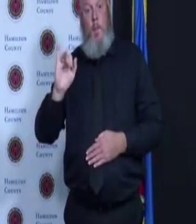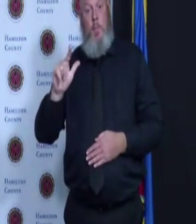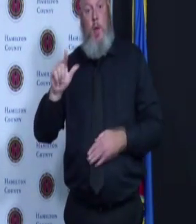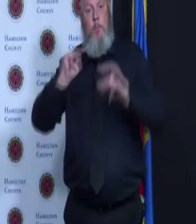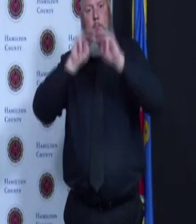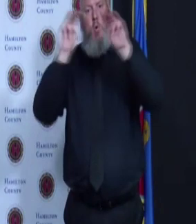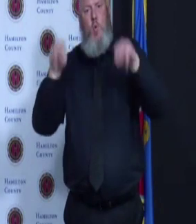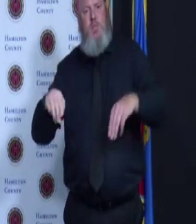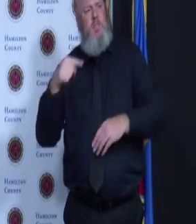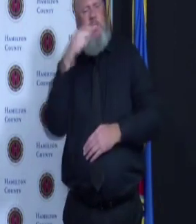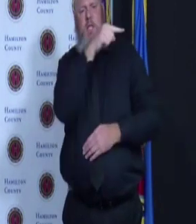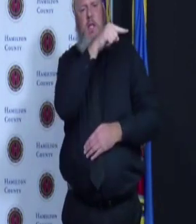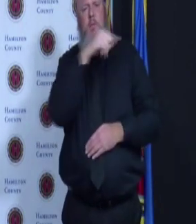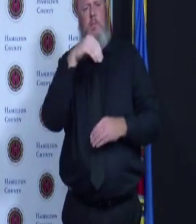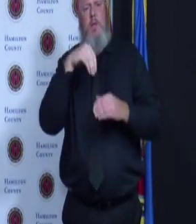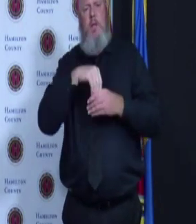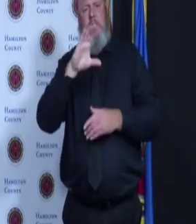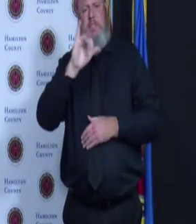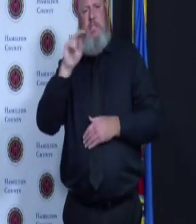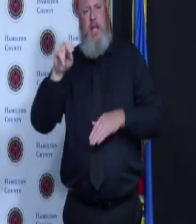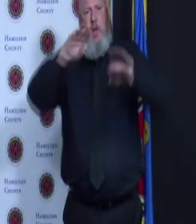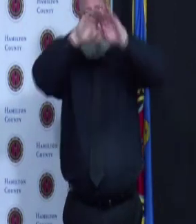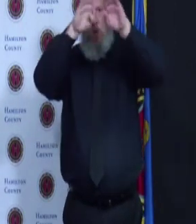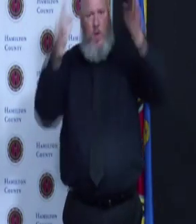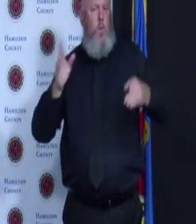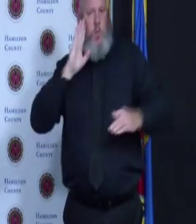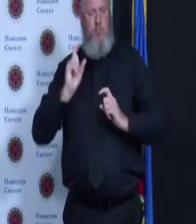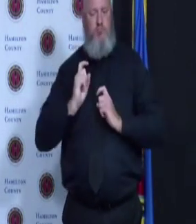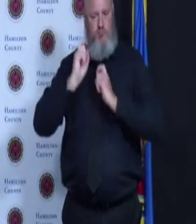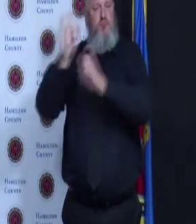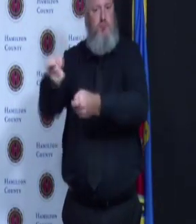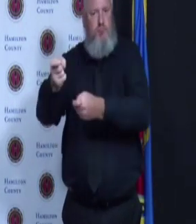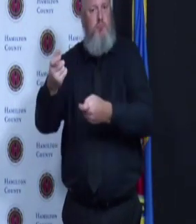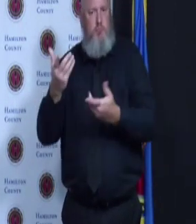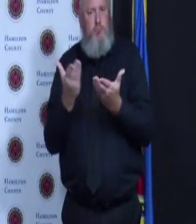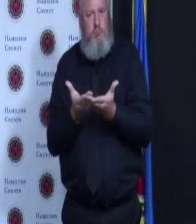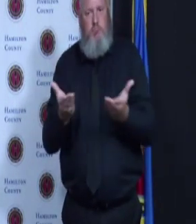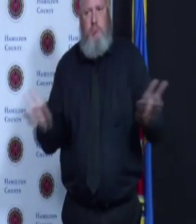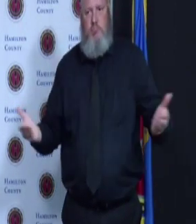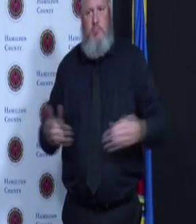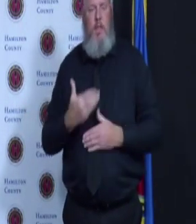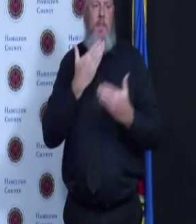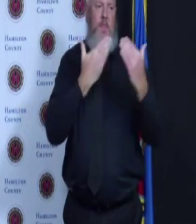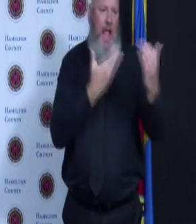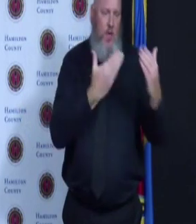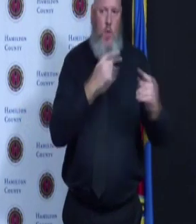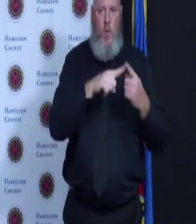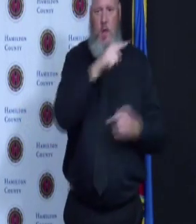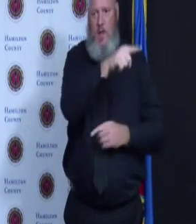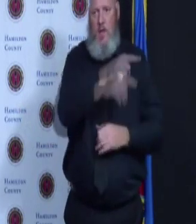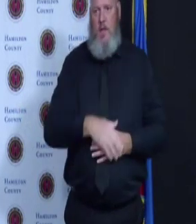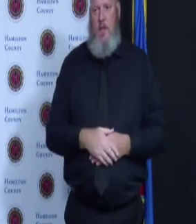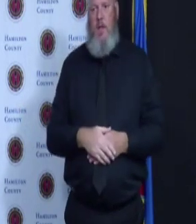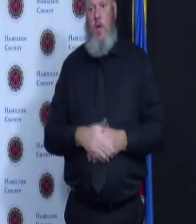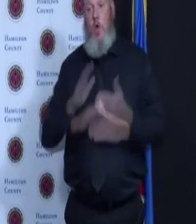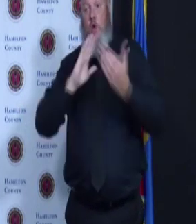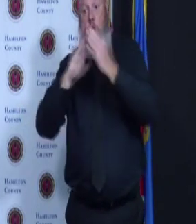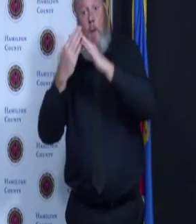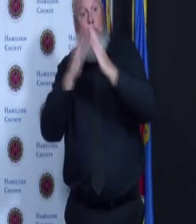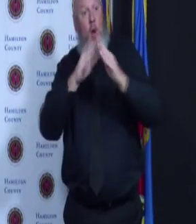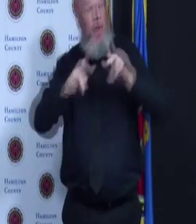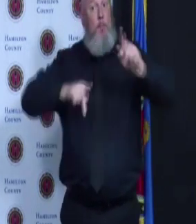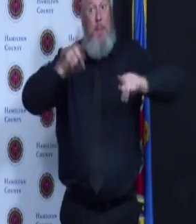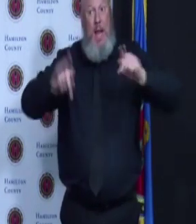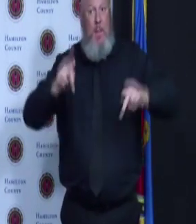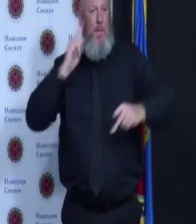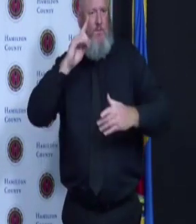small measure, which is great and very generous, folks in this community are stepping up. I mean, and when you think about